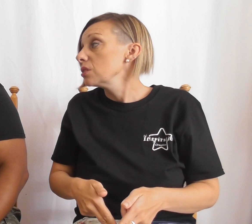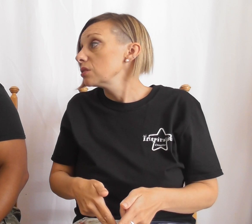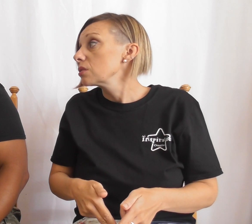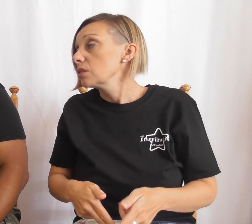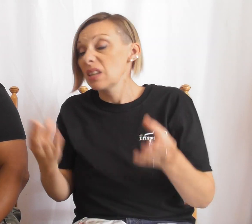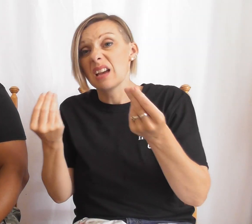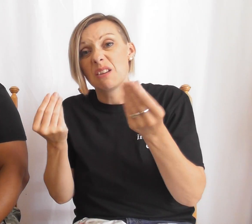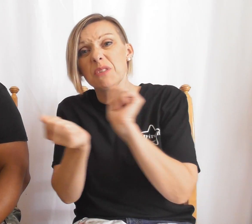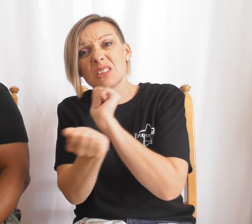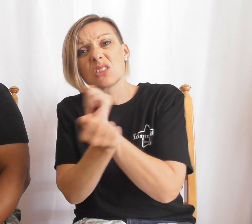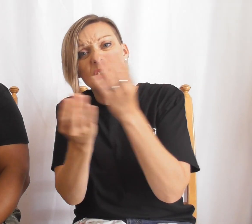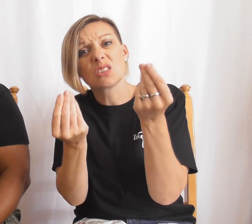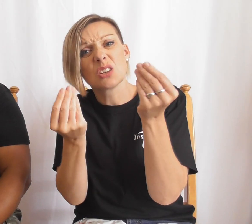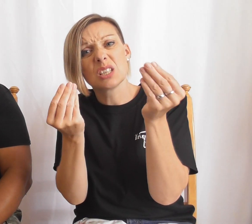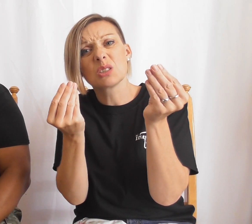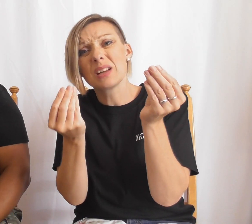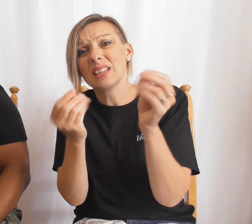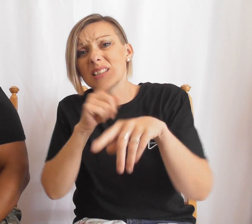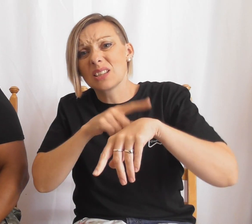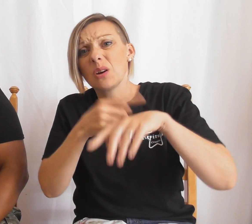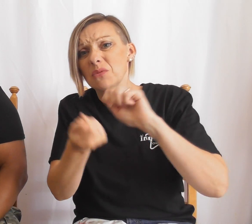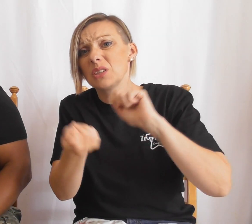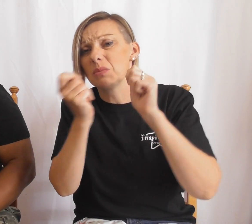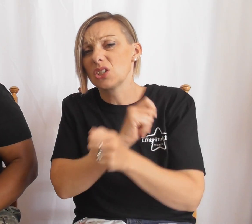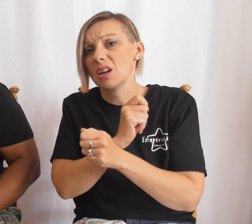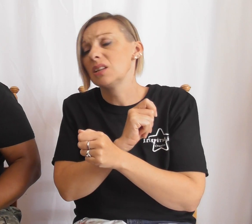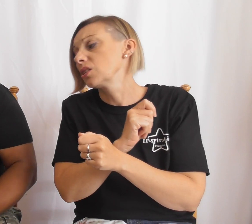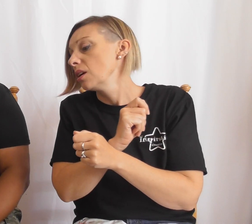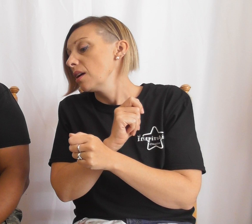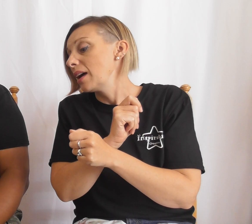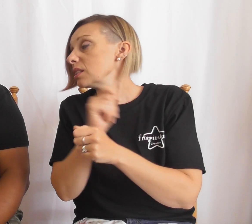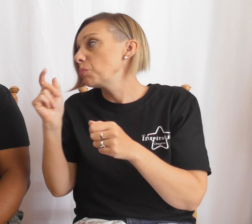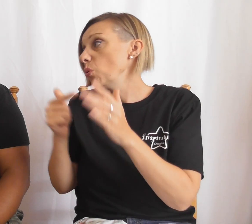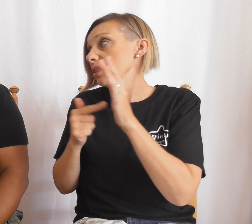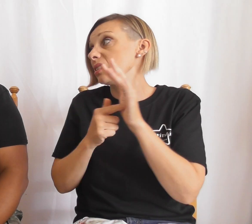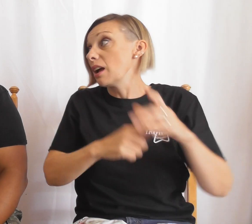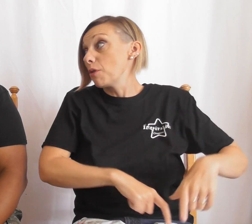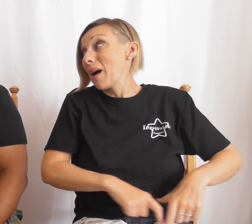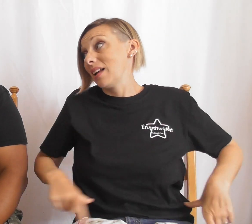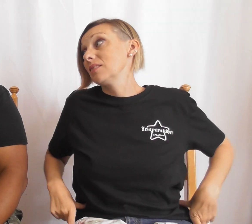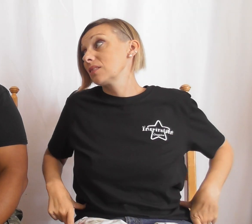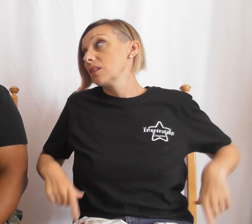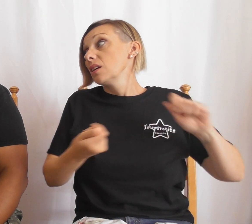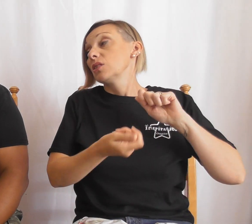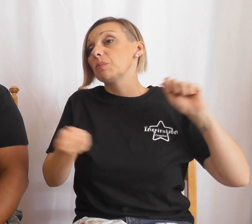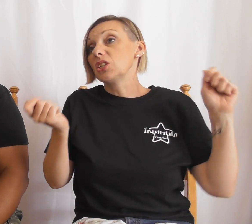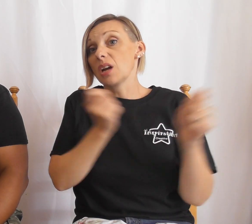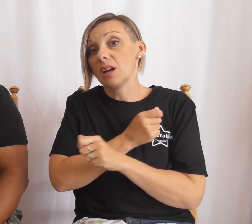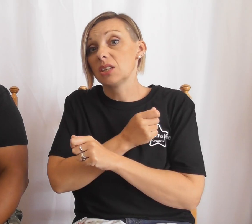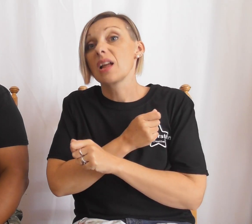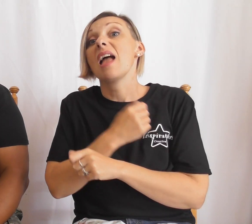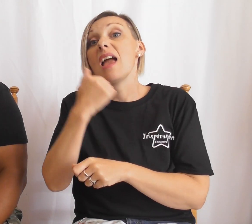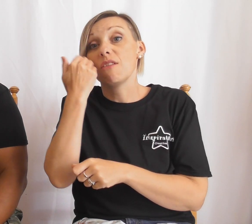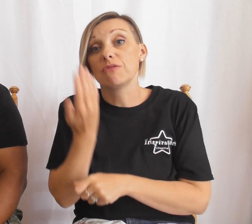dirty and sweaty, it's a good idea to put it in the wash. Dirty and sweaty, it's time for it to be changed. And it's important, isn't it, for pants to be